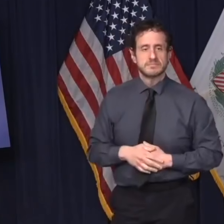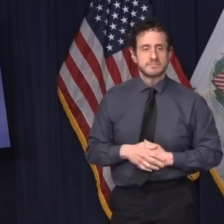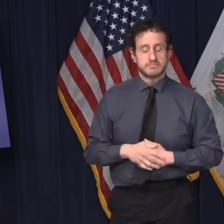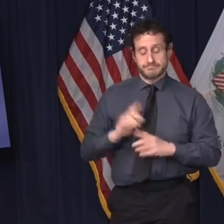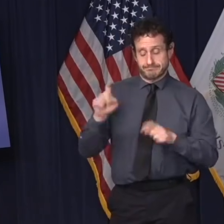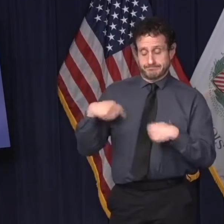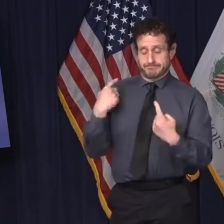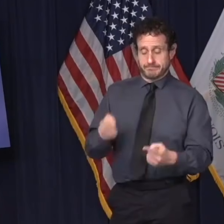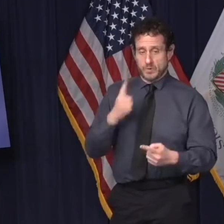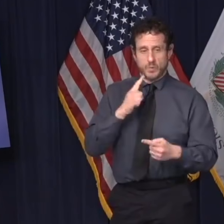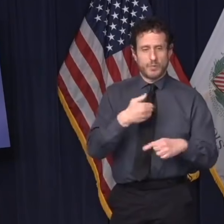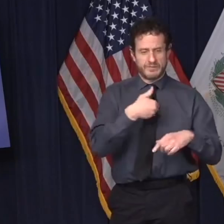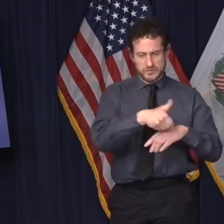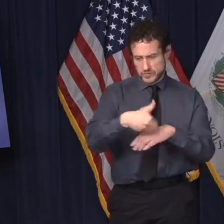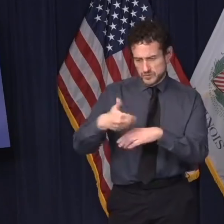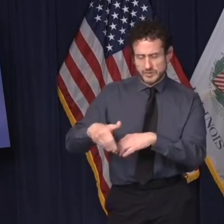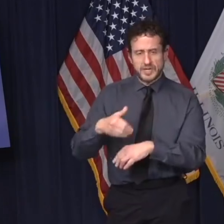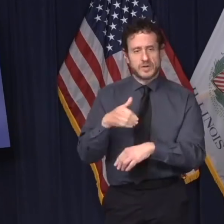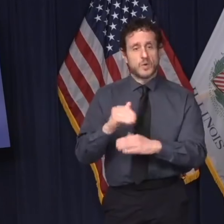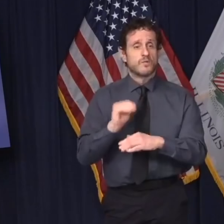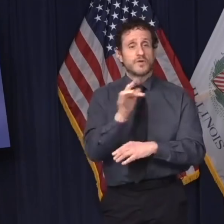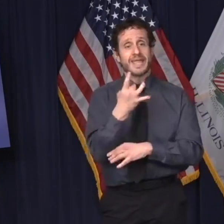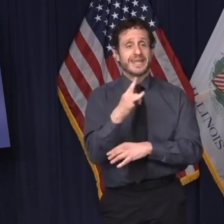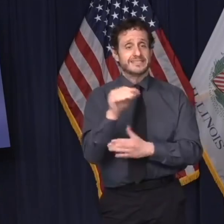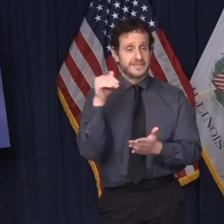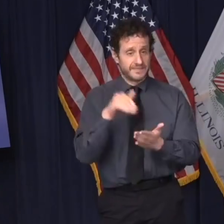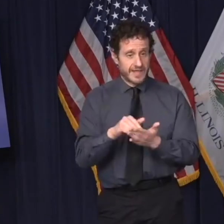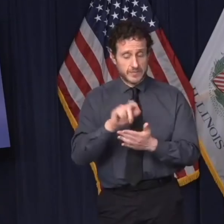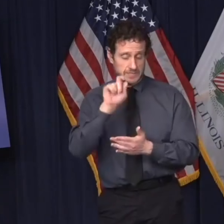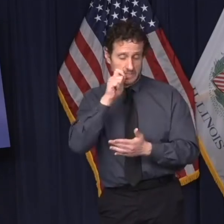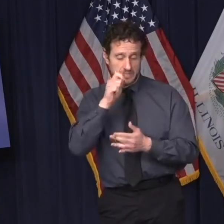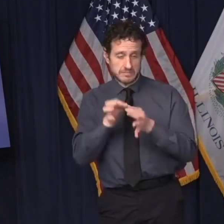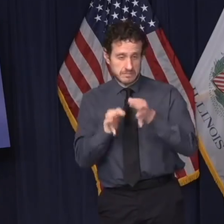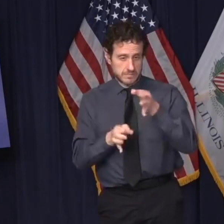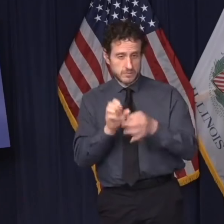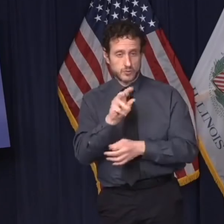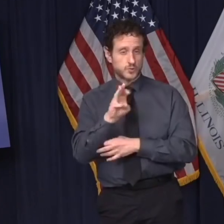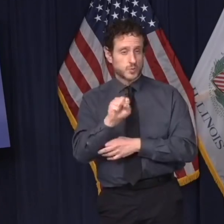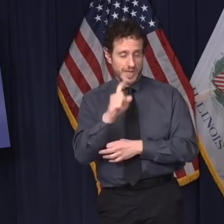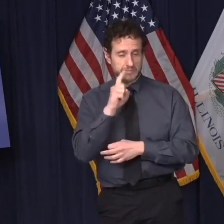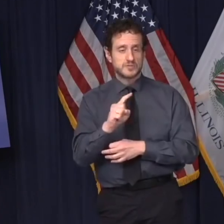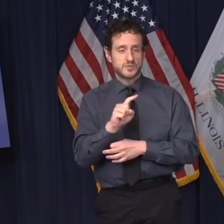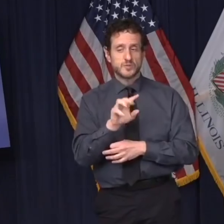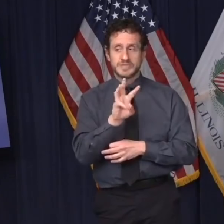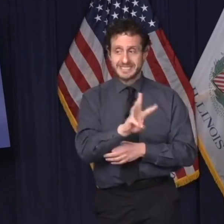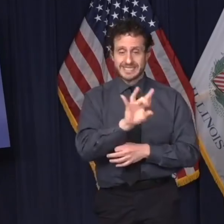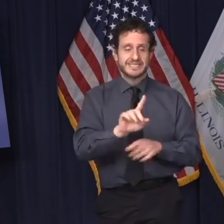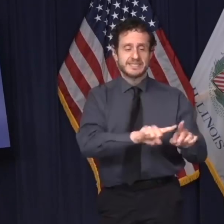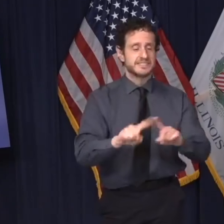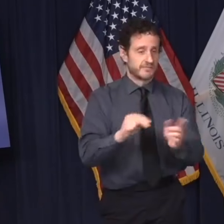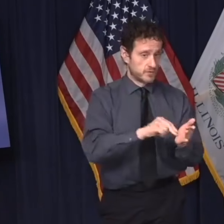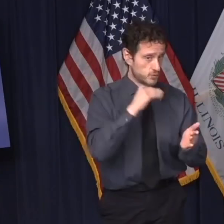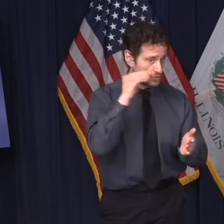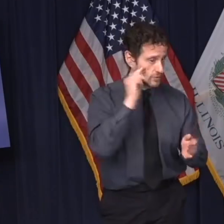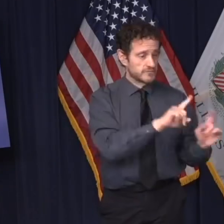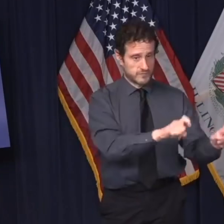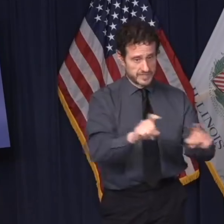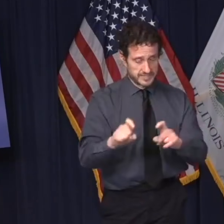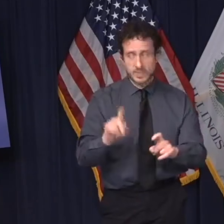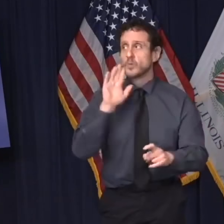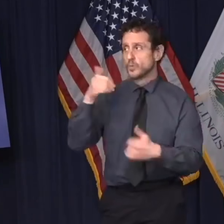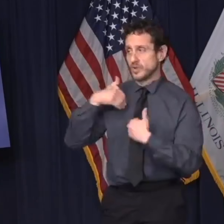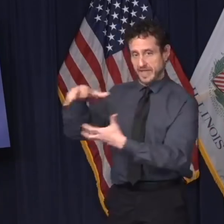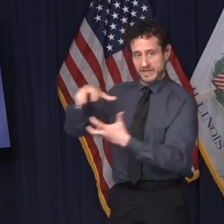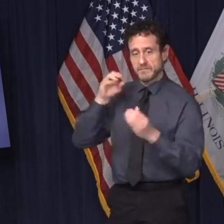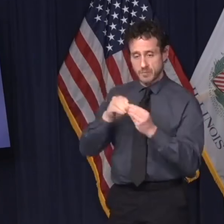distributed over 18,000 swabs to 68 facilities for testing, with more to come.